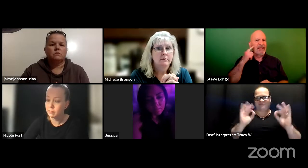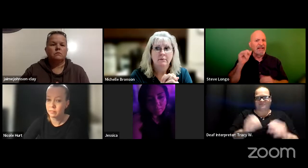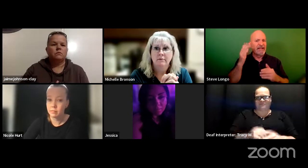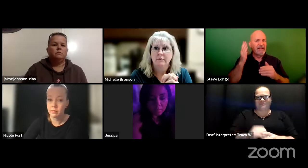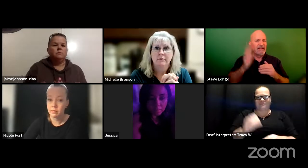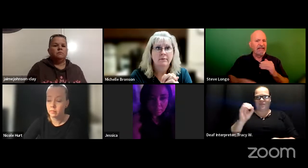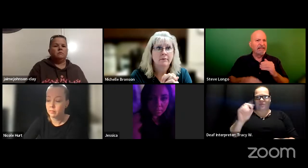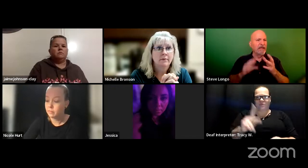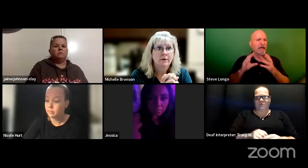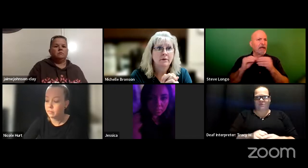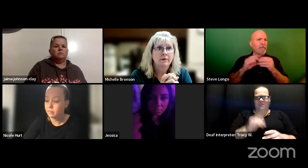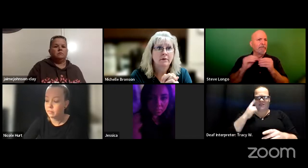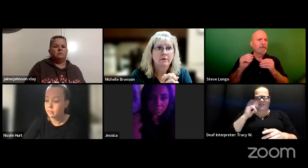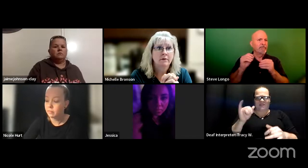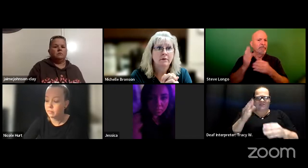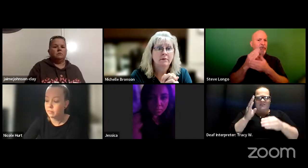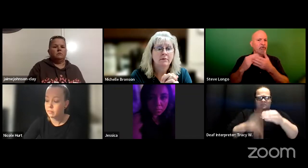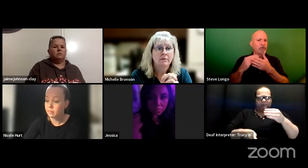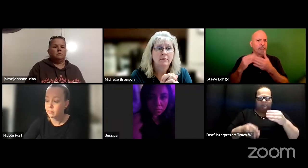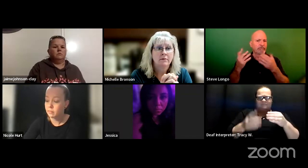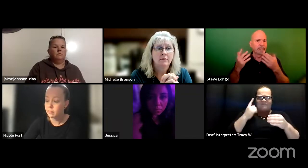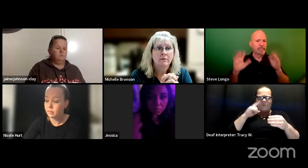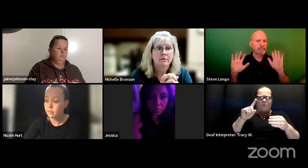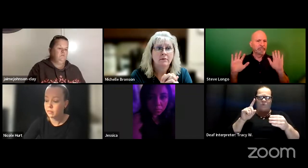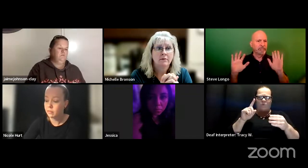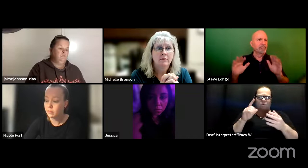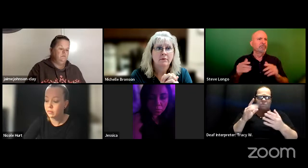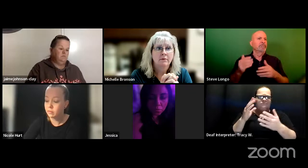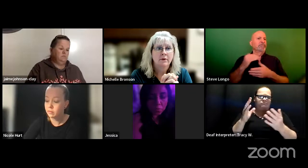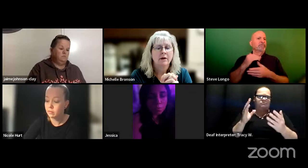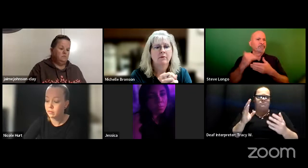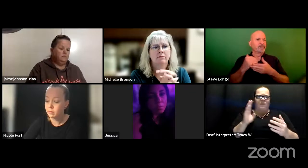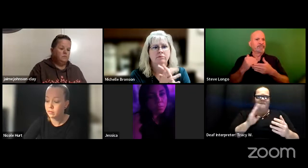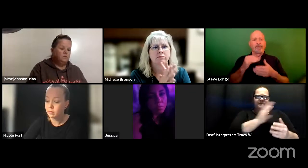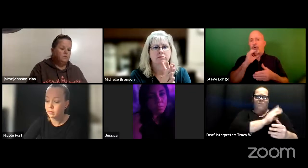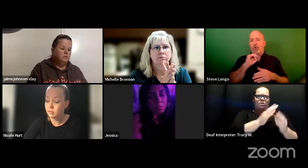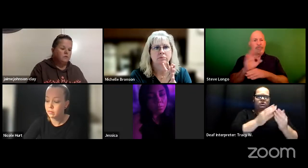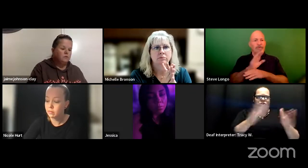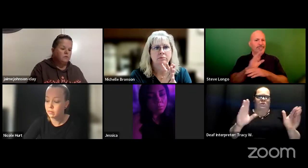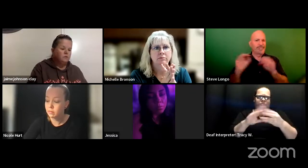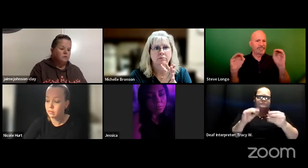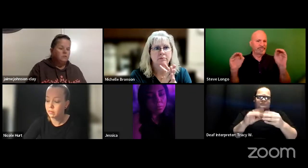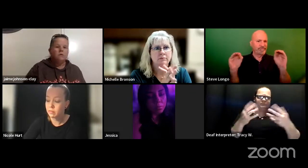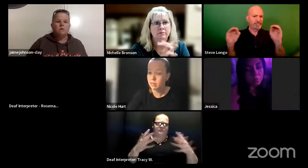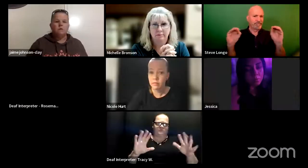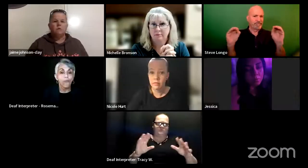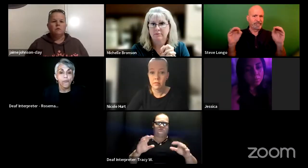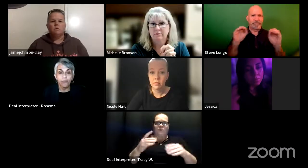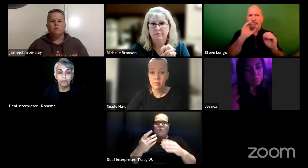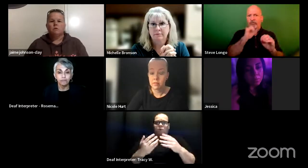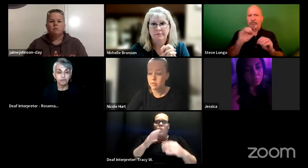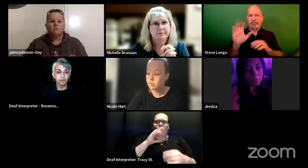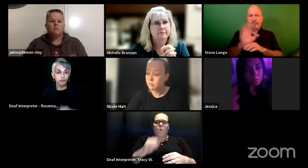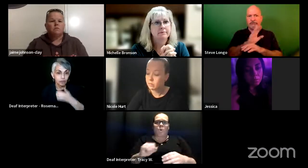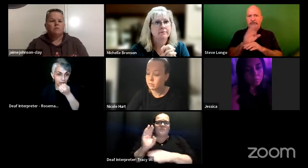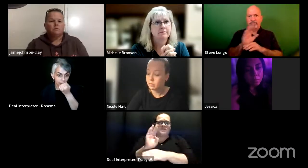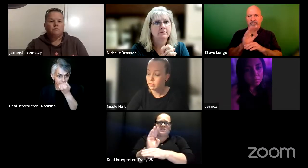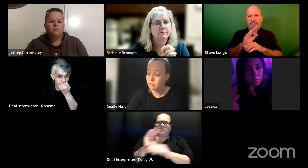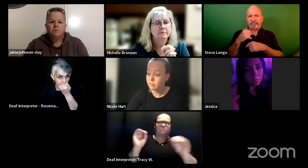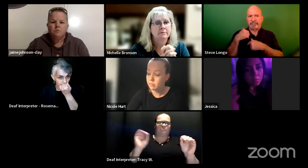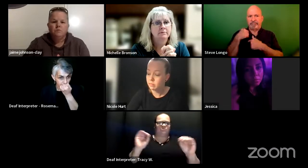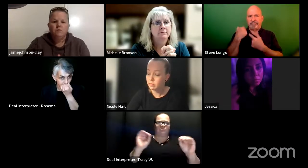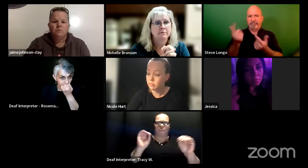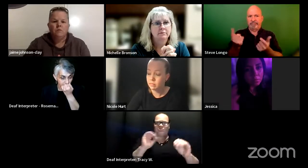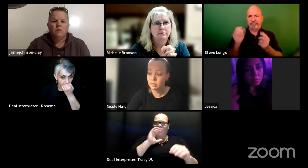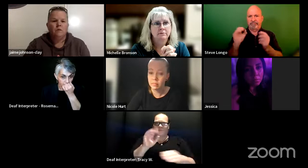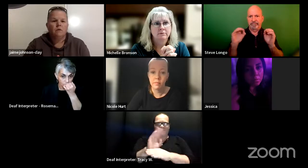All right. That concludes the general comments. The next item on the agenda would be old